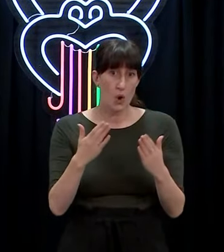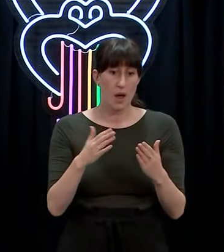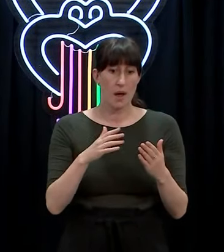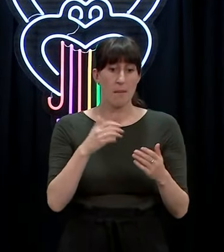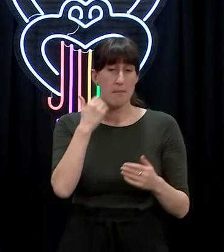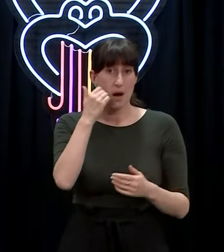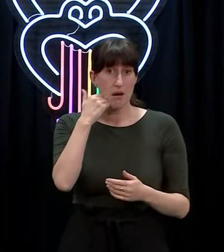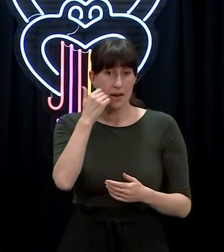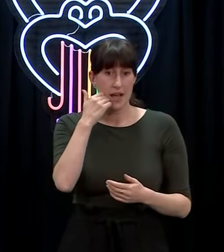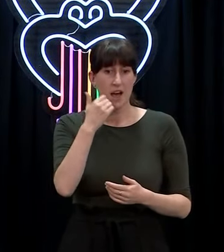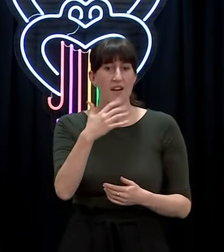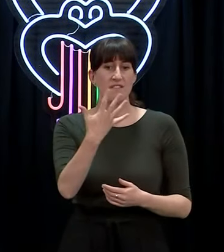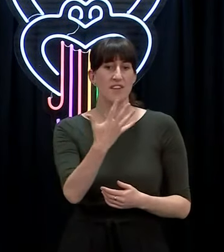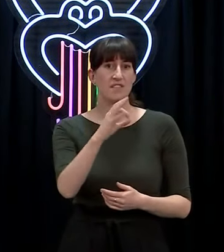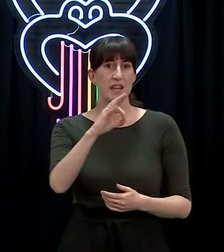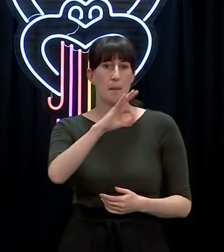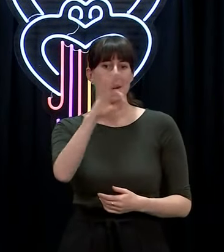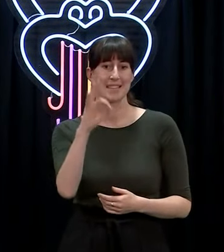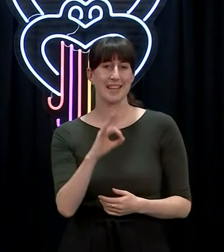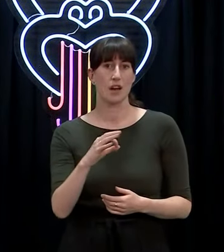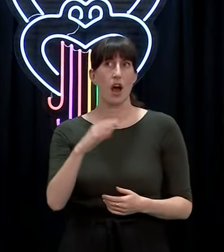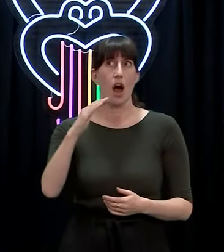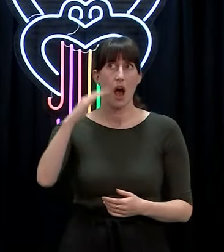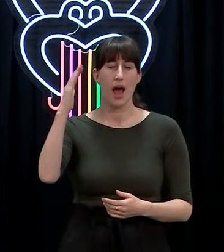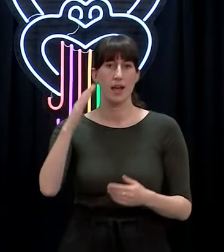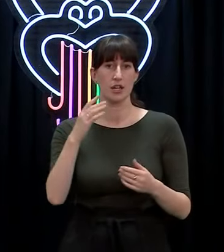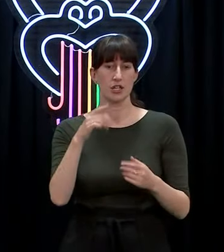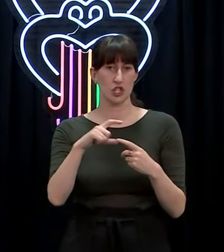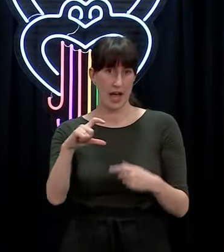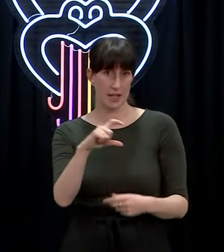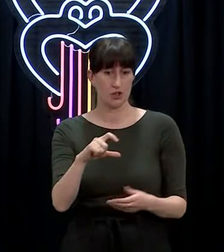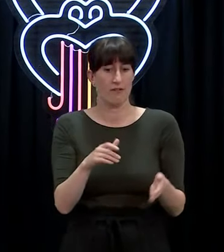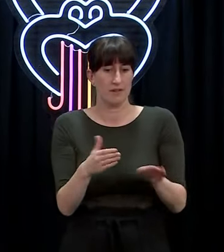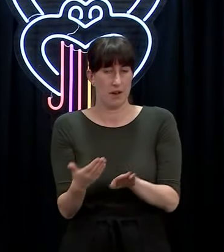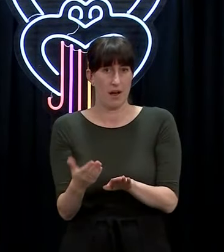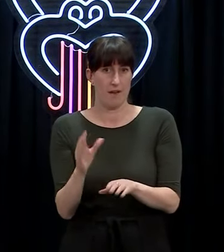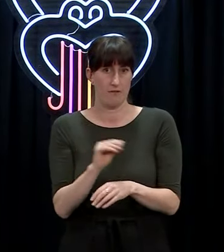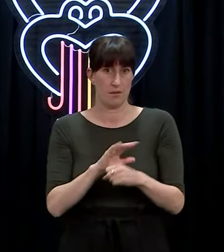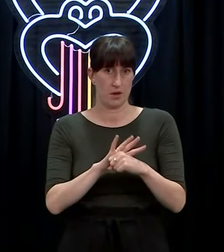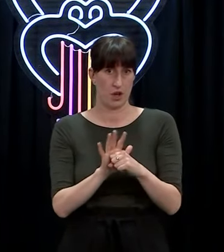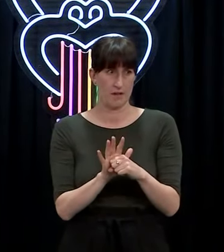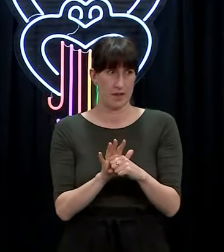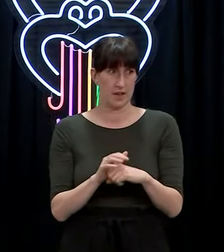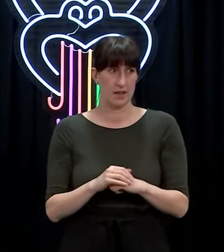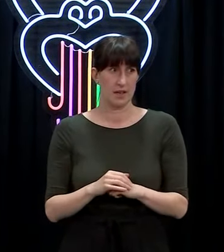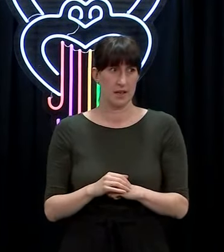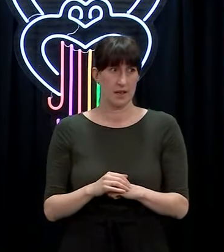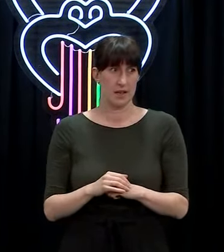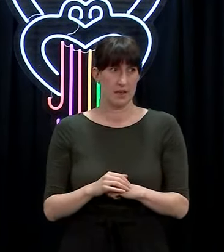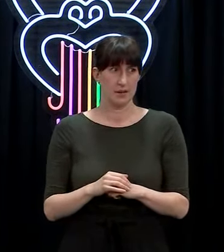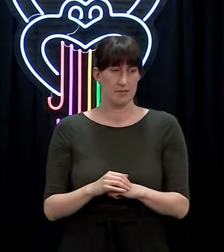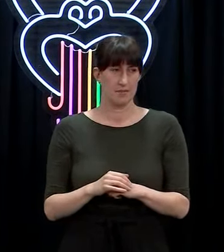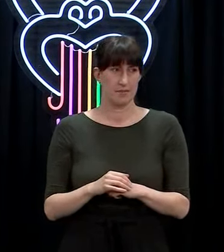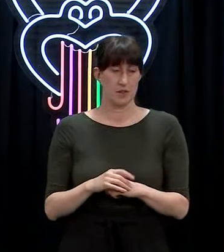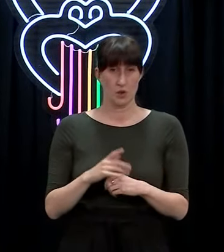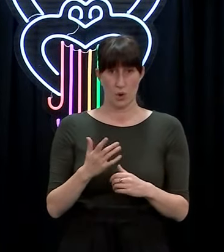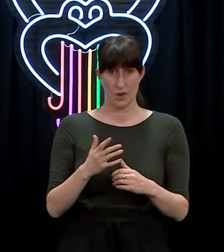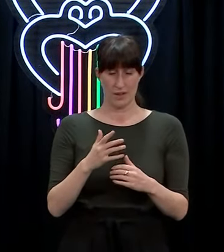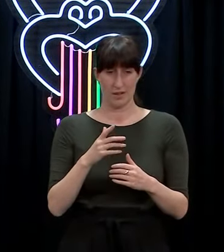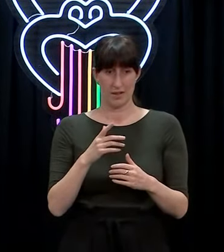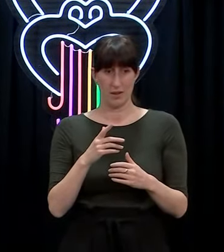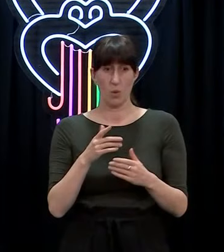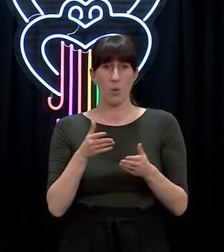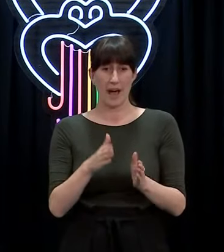numbers not concerning enough to try and change the way that services or other than vaccines are delivered to Māori